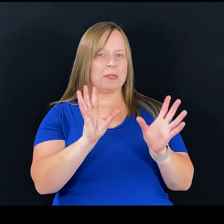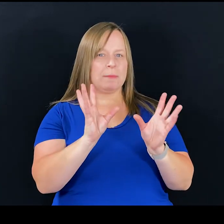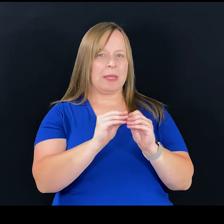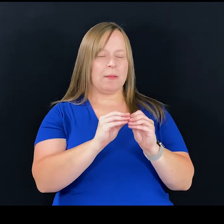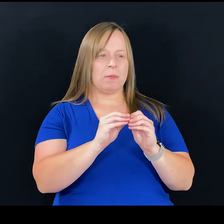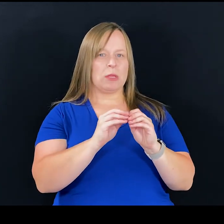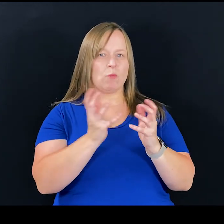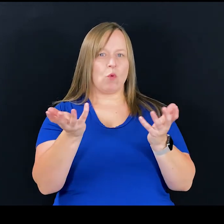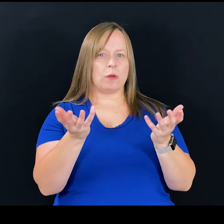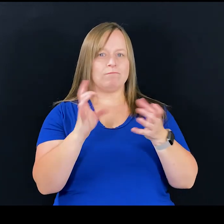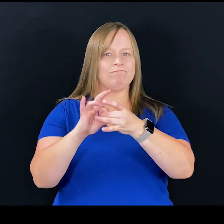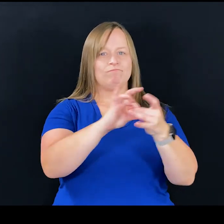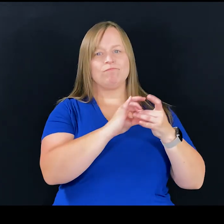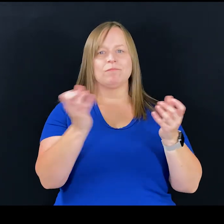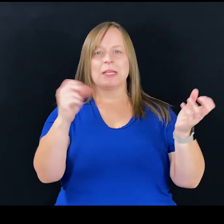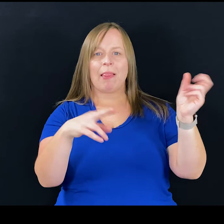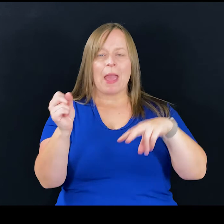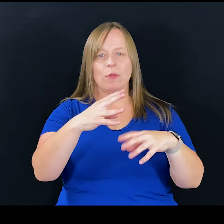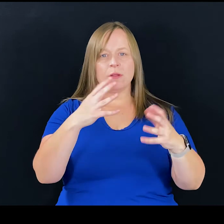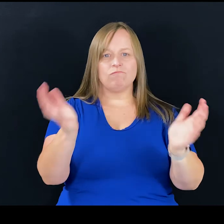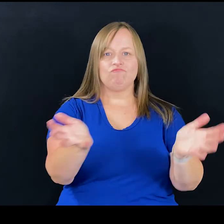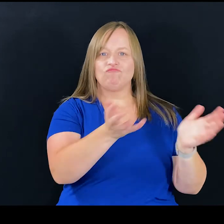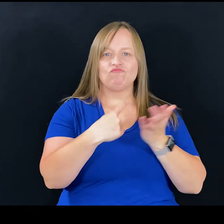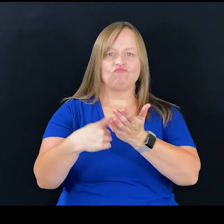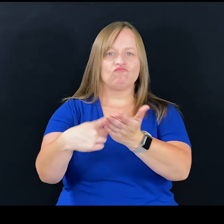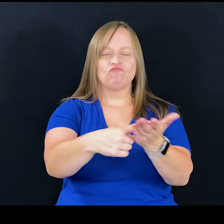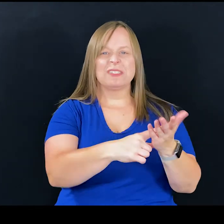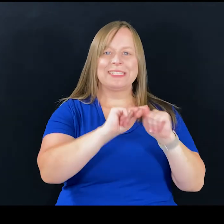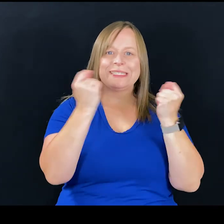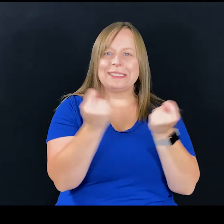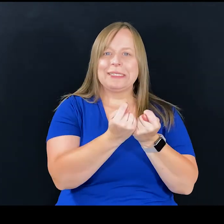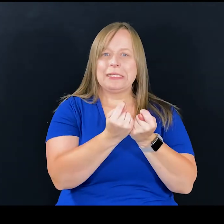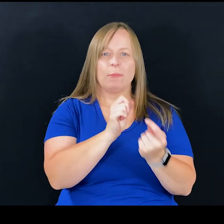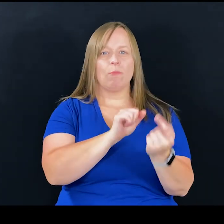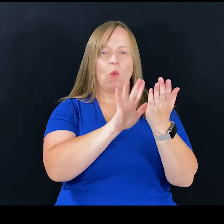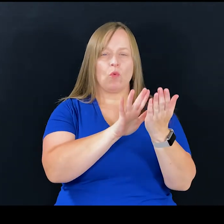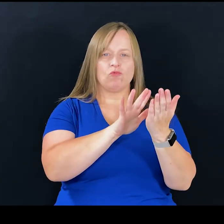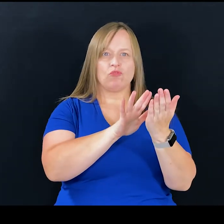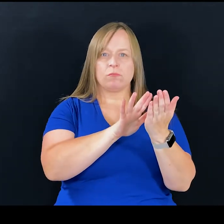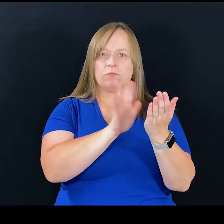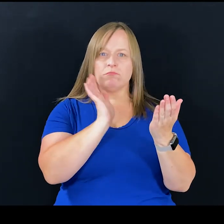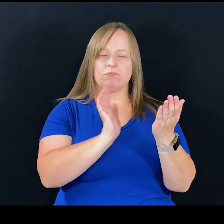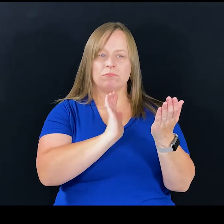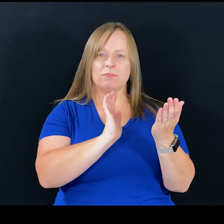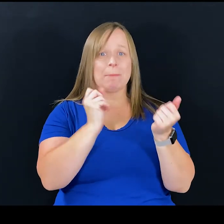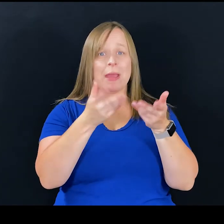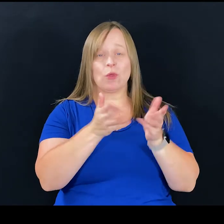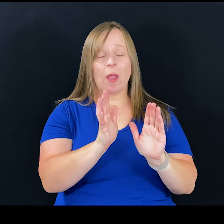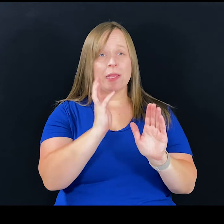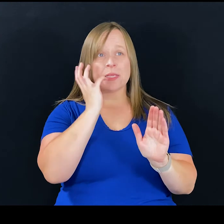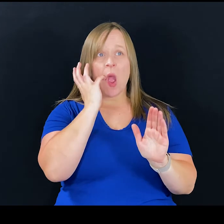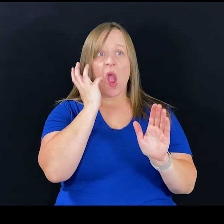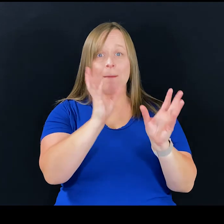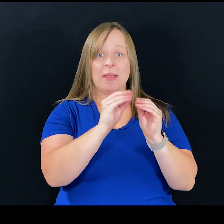The meeting itself becomes more collaborative. It becomes more of a team-based approach, and